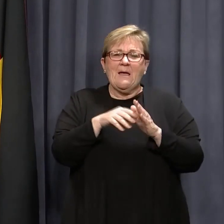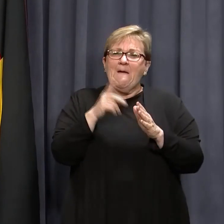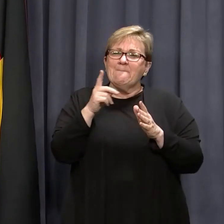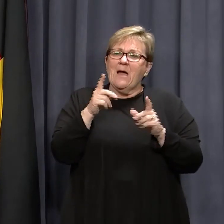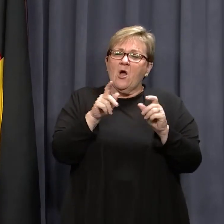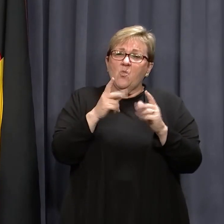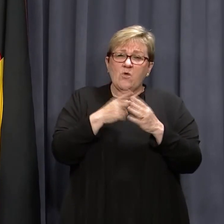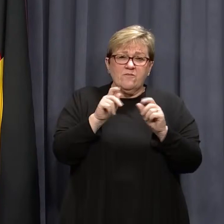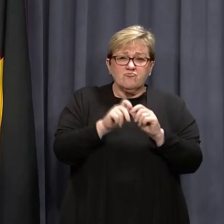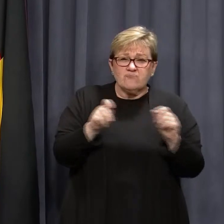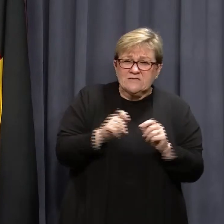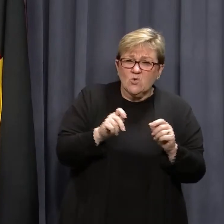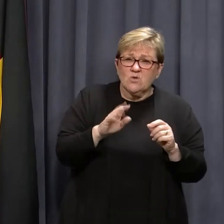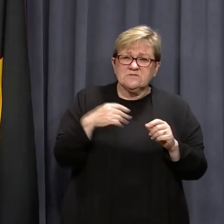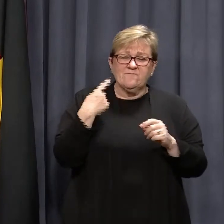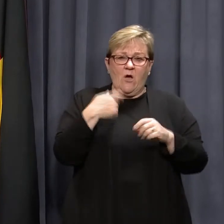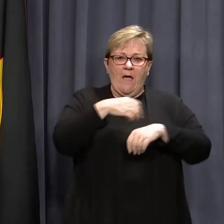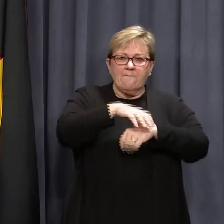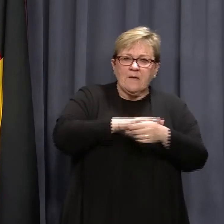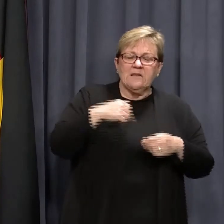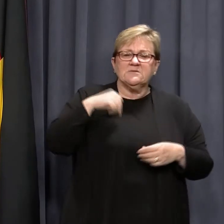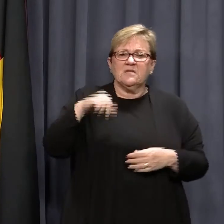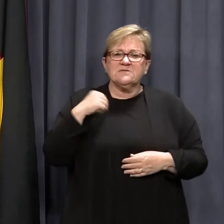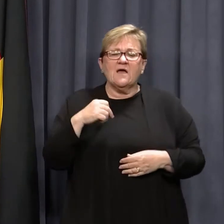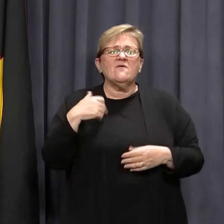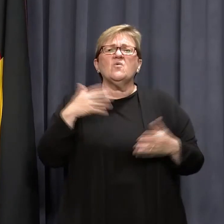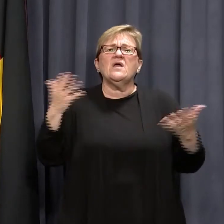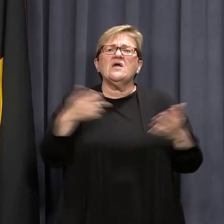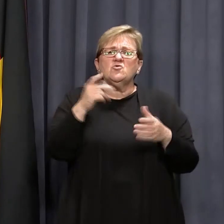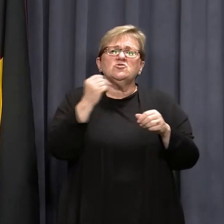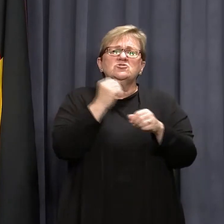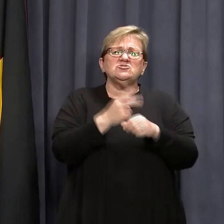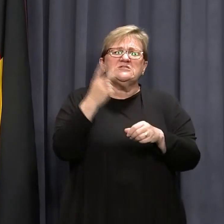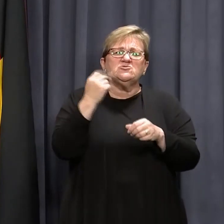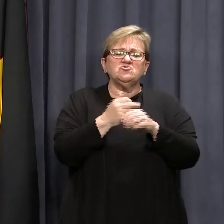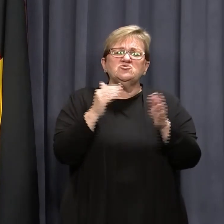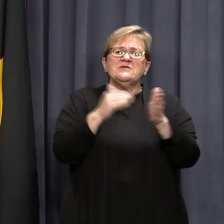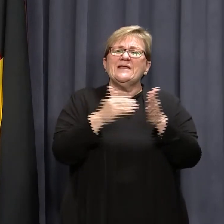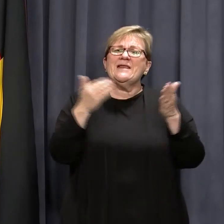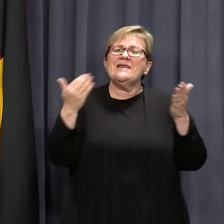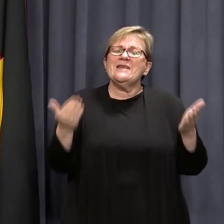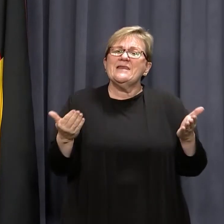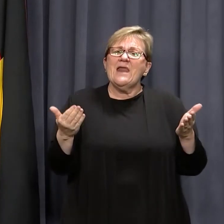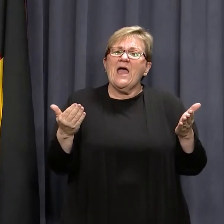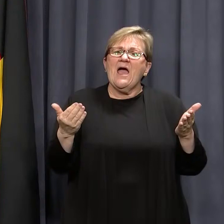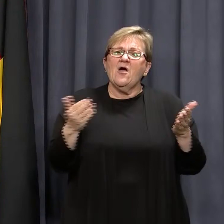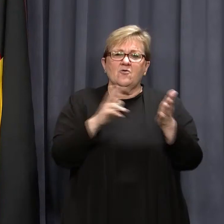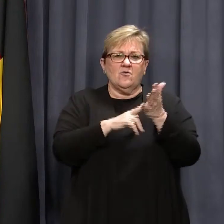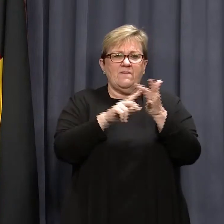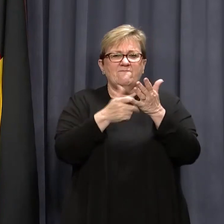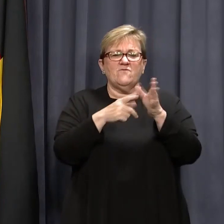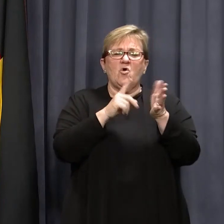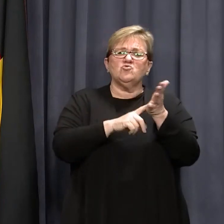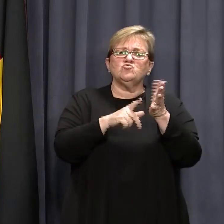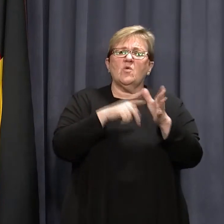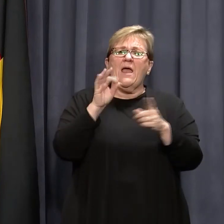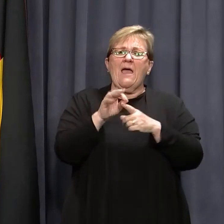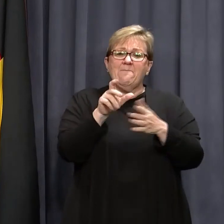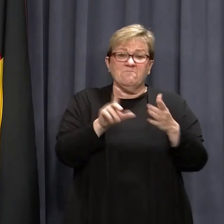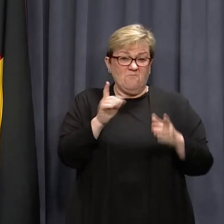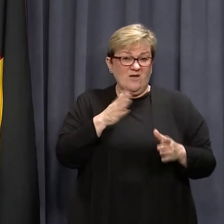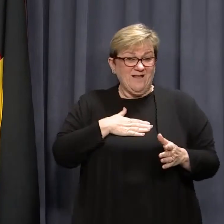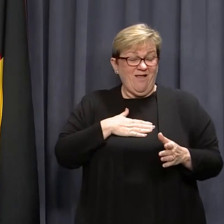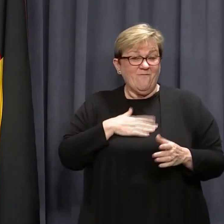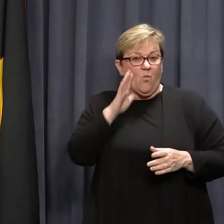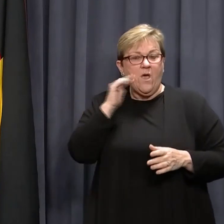resourcing, look, we actively encourage people to use the G2G Now virtual app. I used it myself